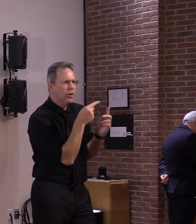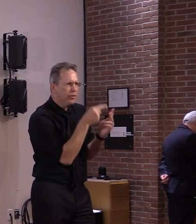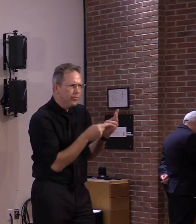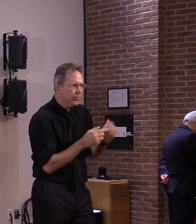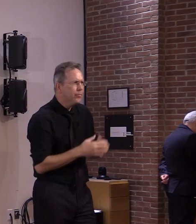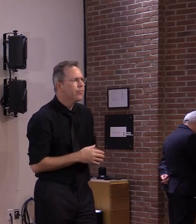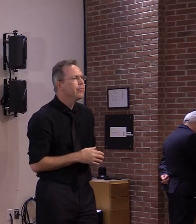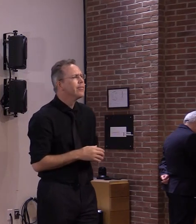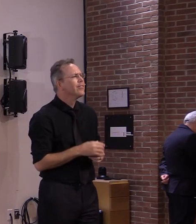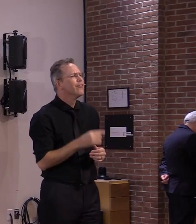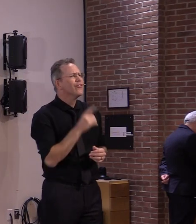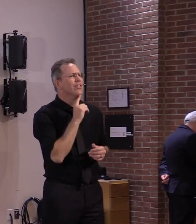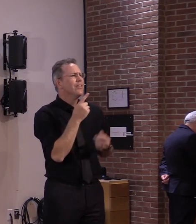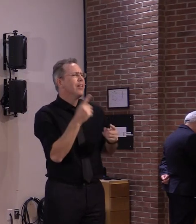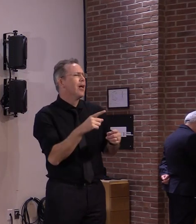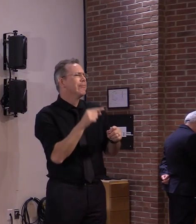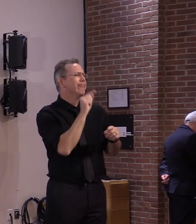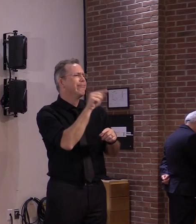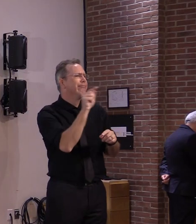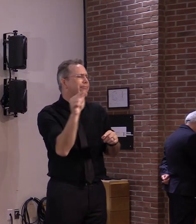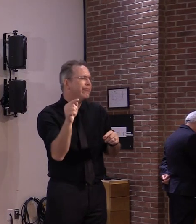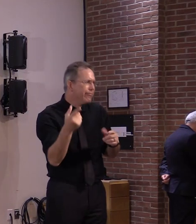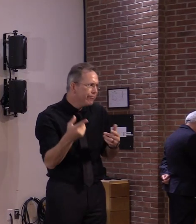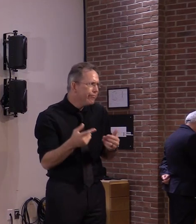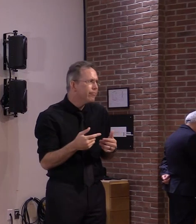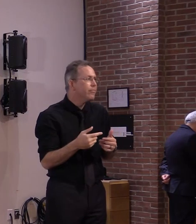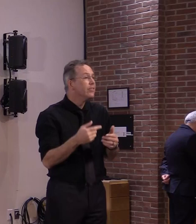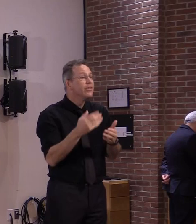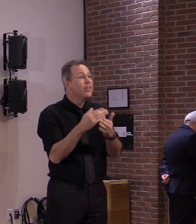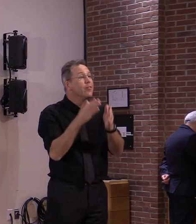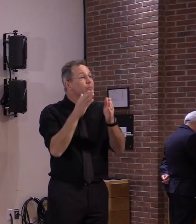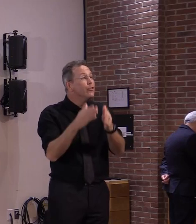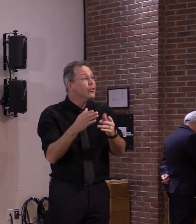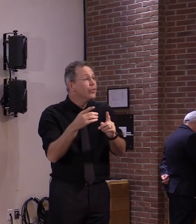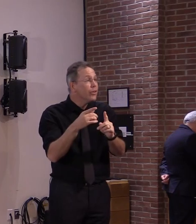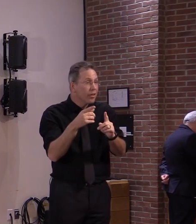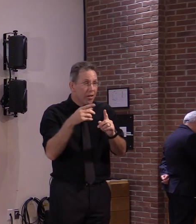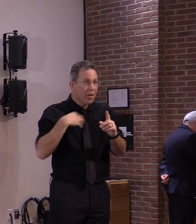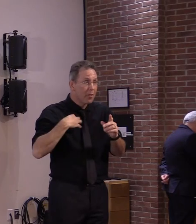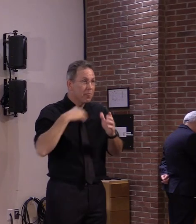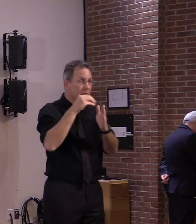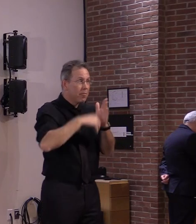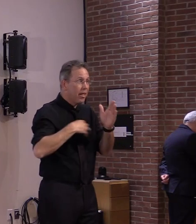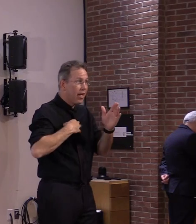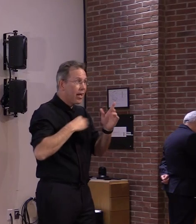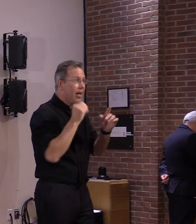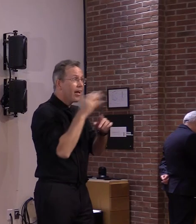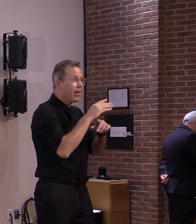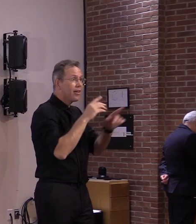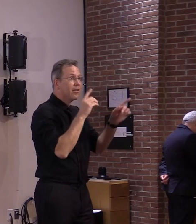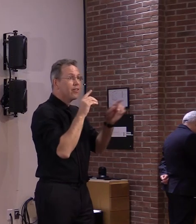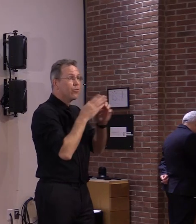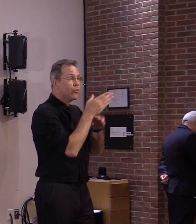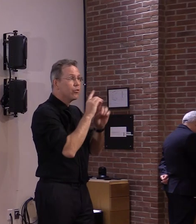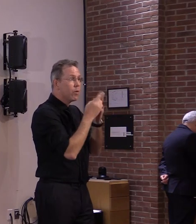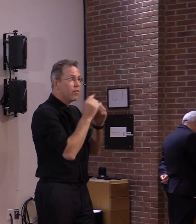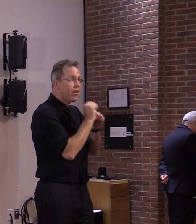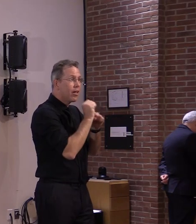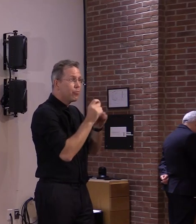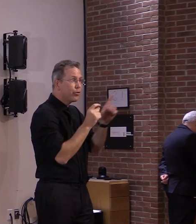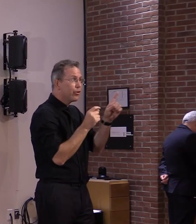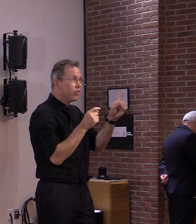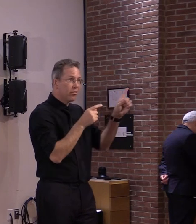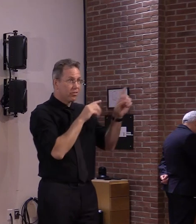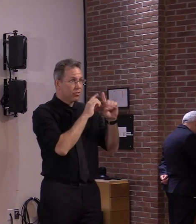number of different ways. It could be that someone was filing, and when the department became aware of more information regarding their claim,